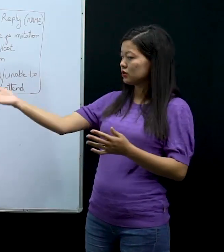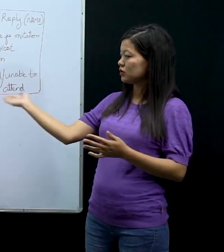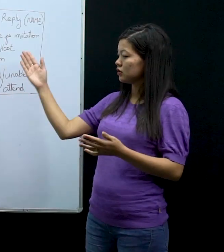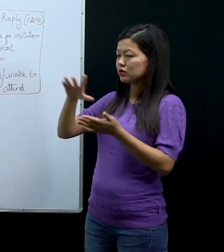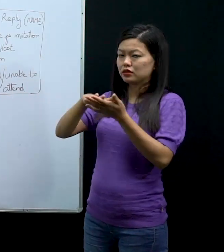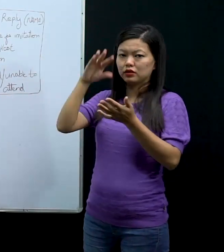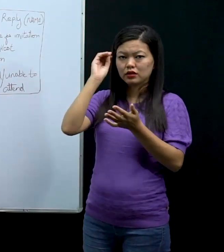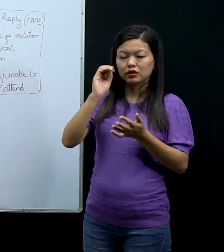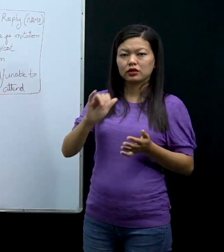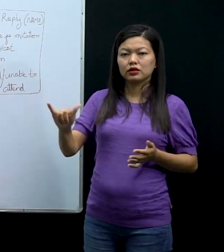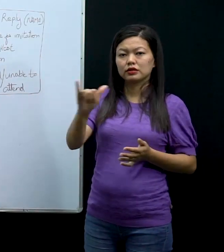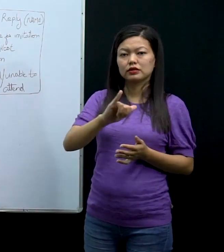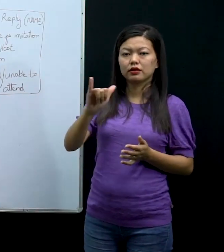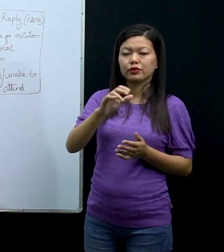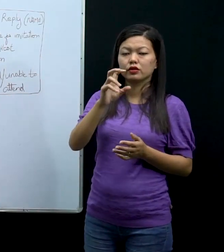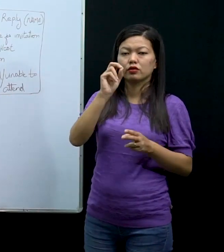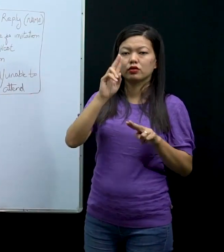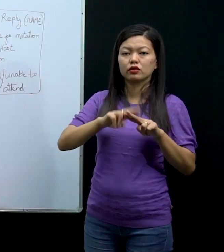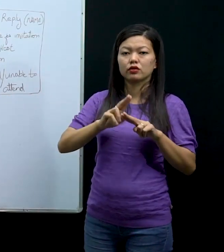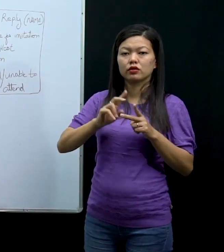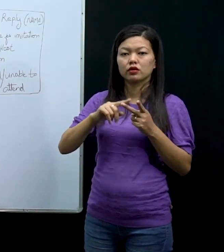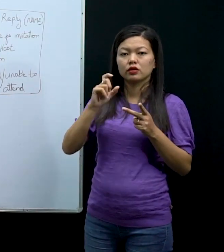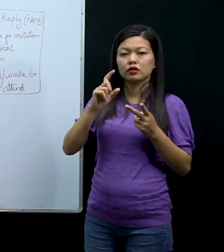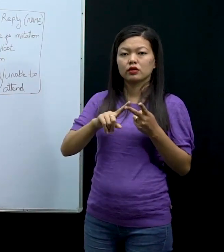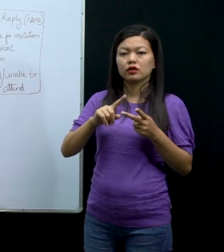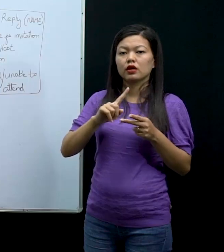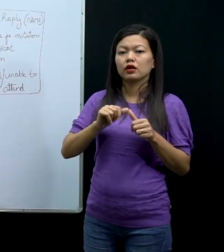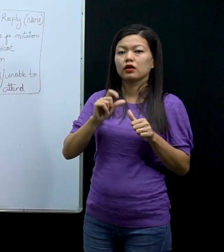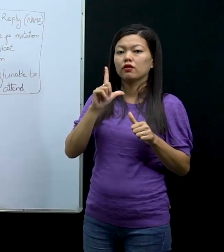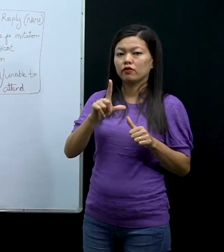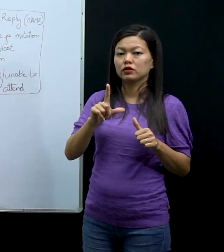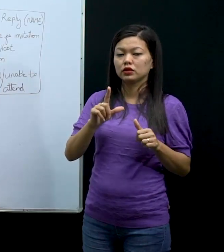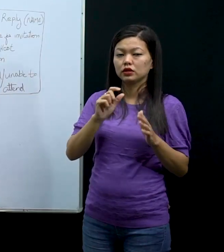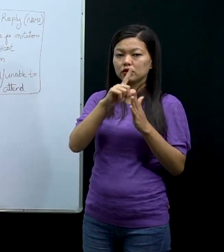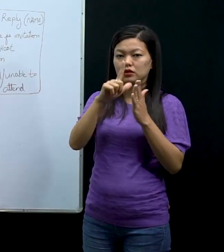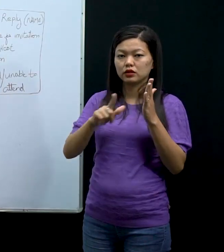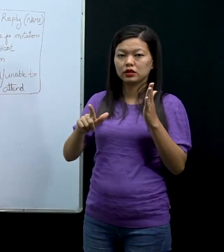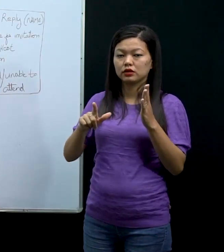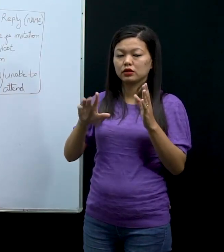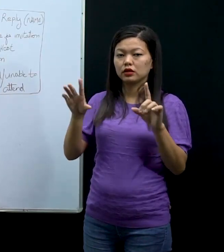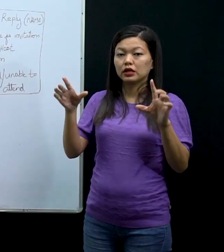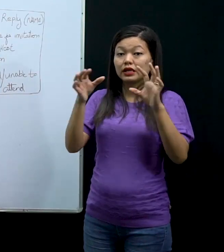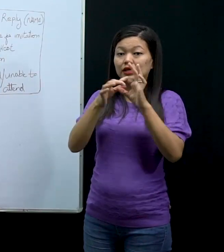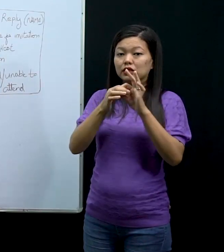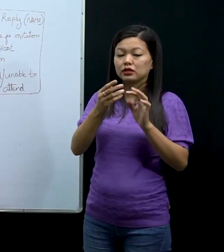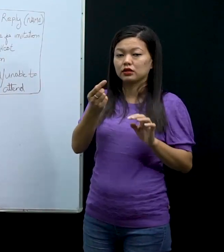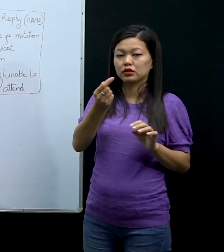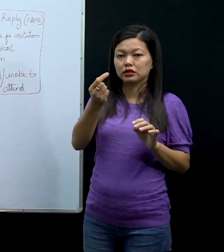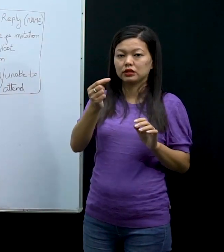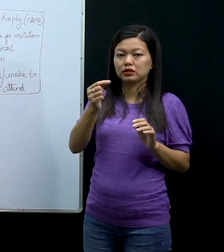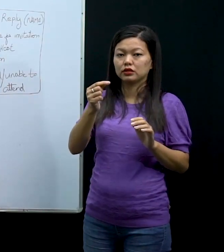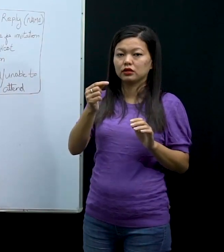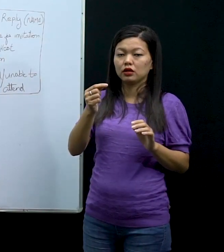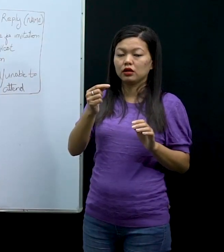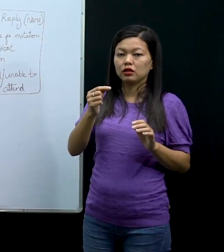too. And I'm repeating again, if you learn this, it is important for your life as well as for your marks in